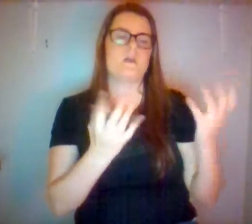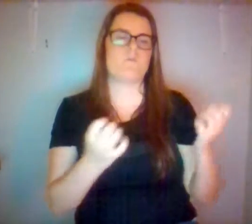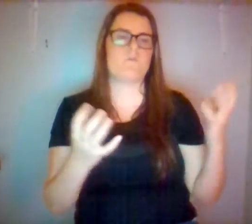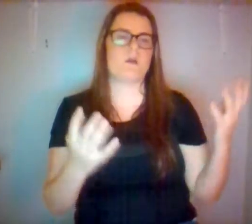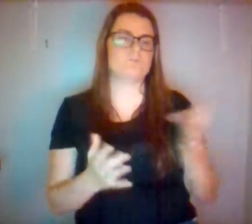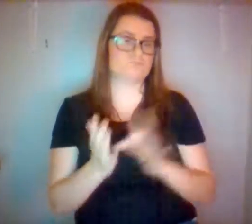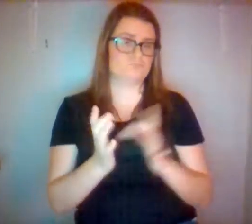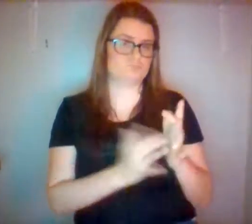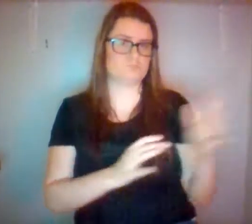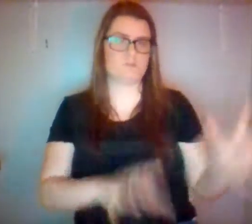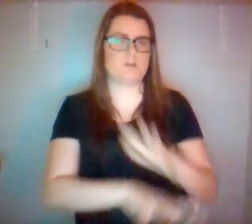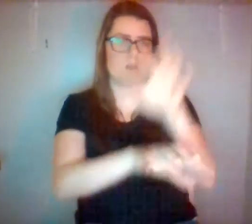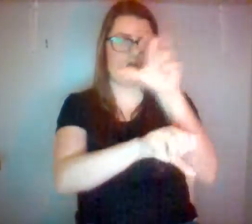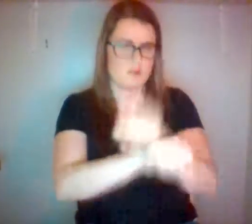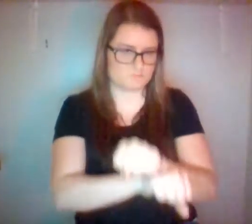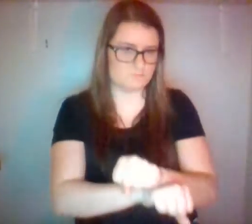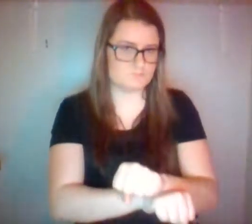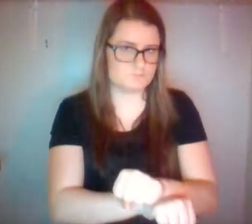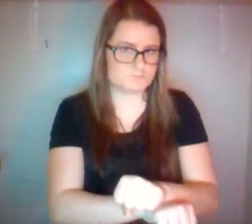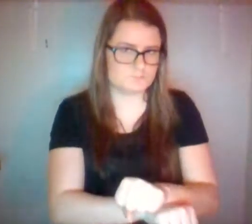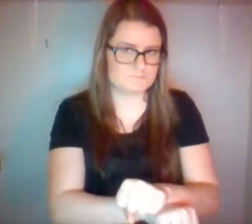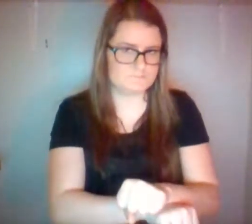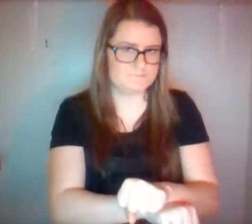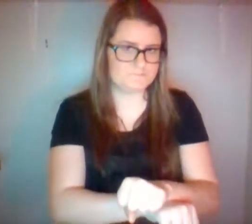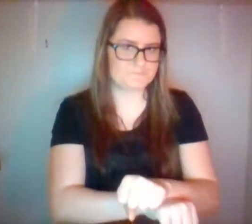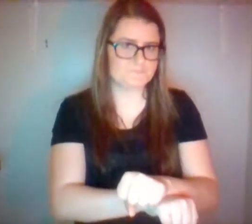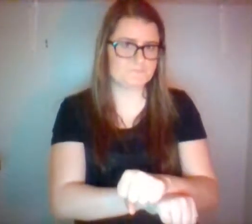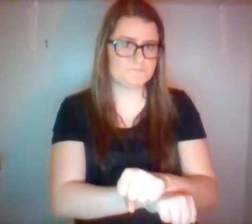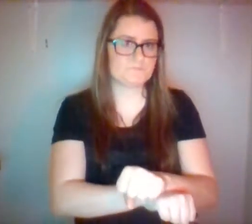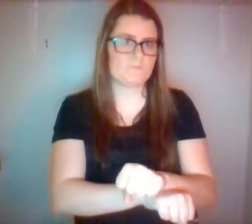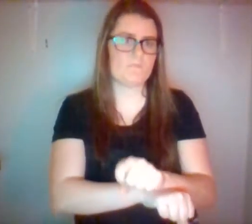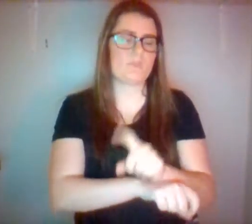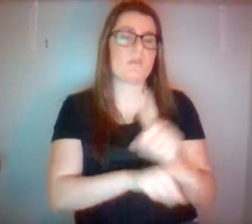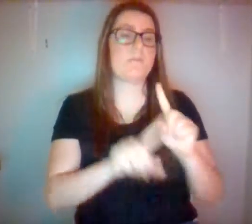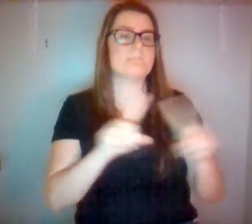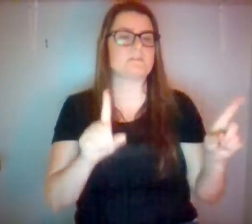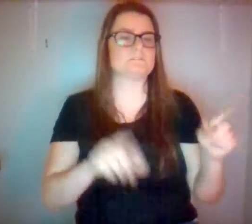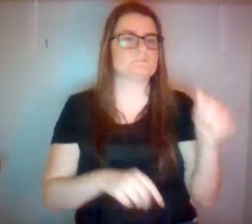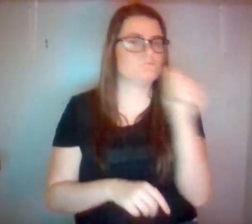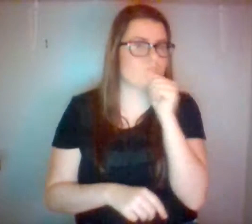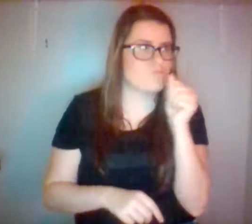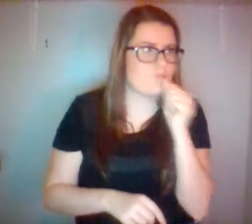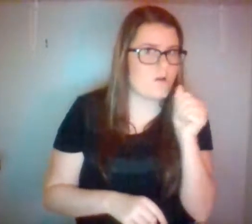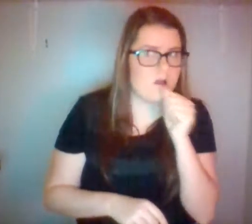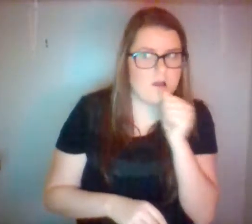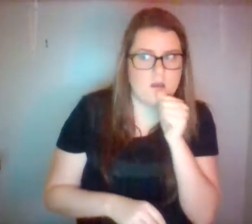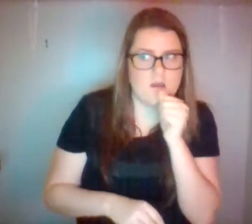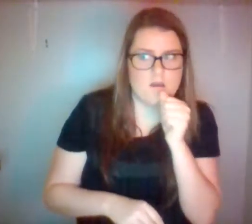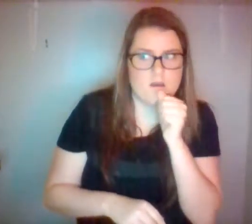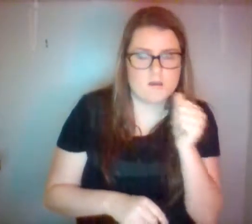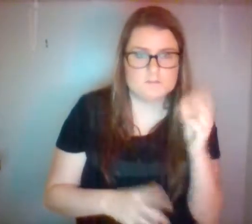choice, they told each other. We'll have to kill him. But how will we find him with so many people in the city for the Passover